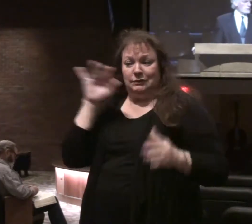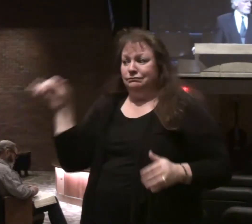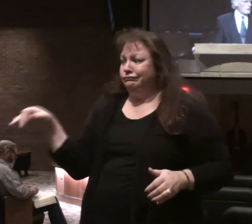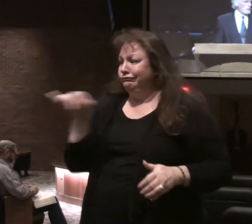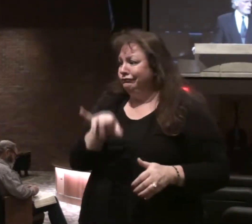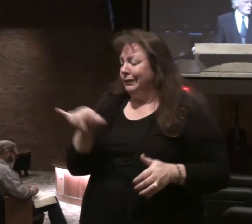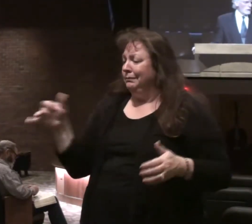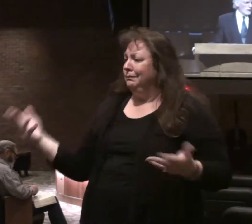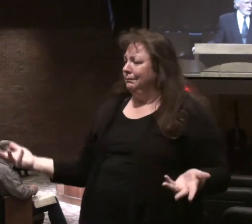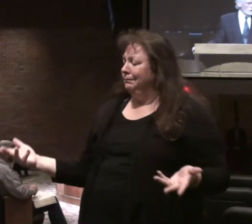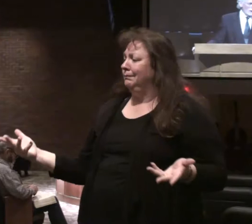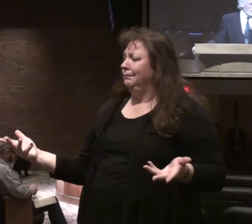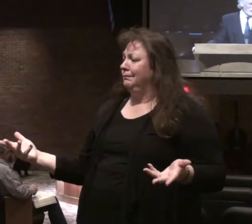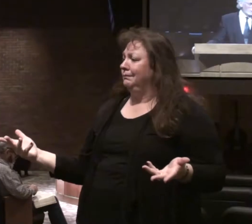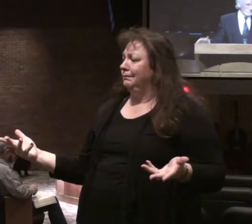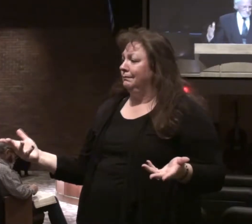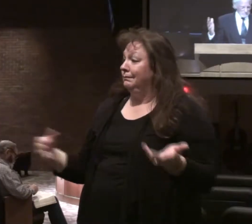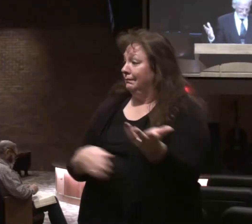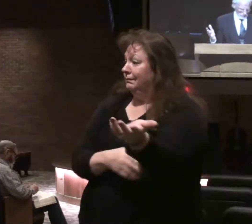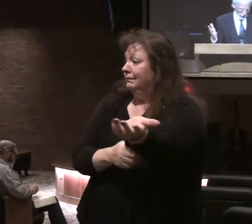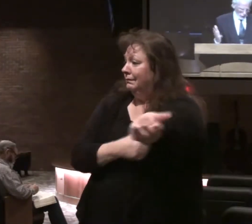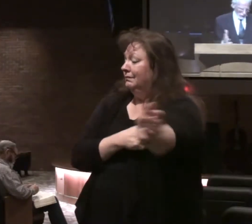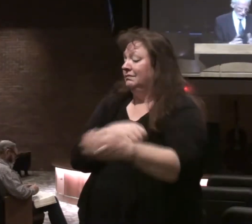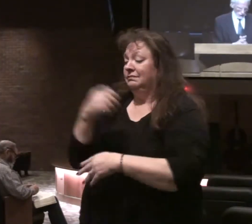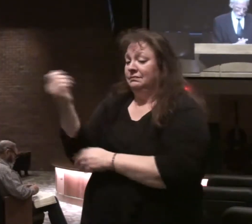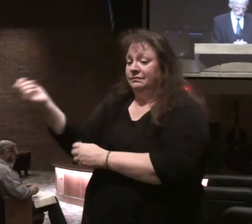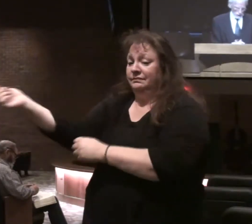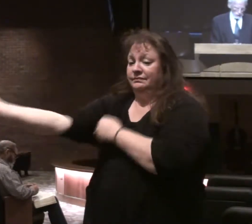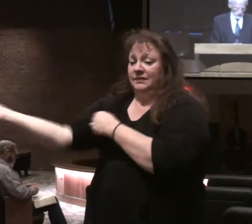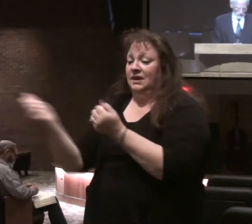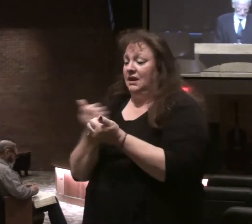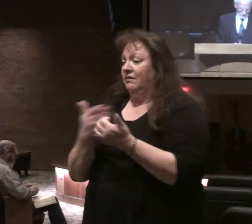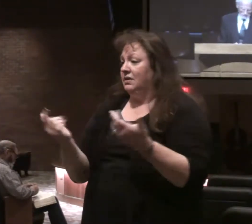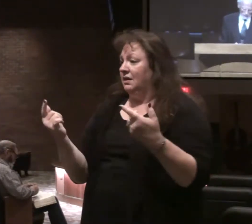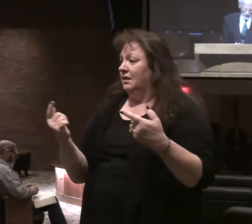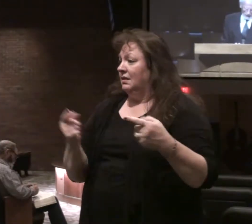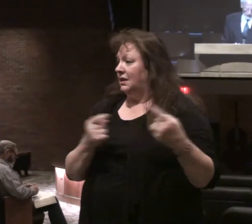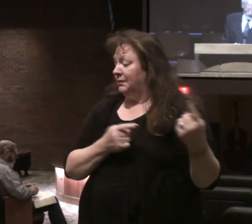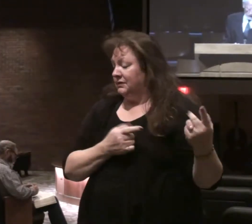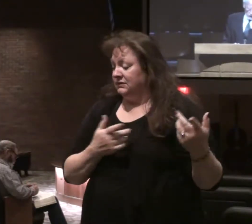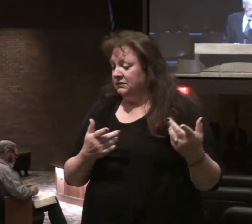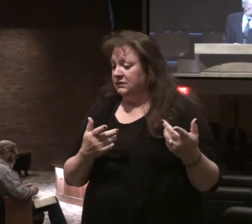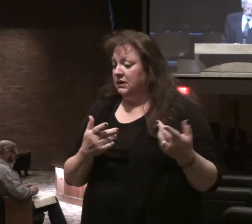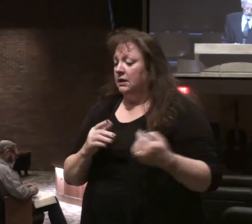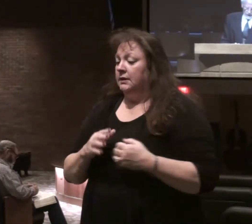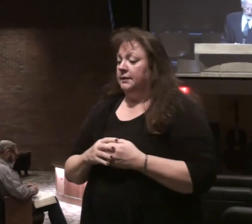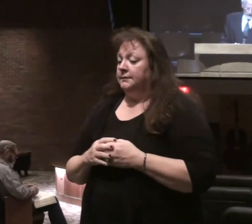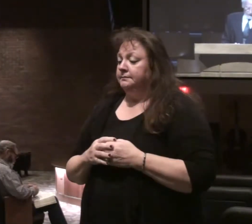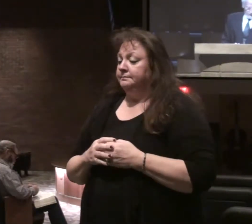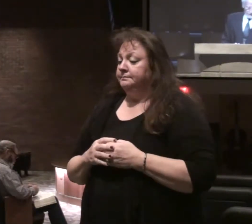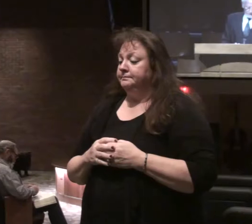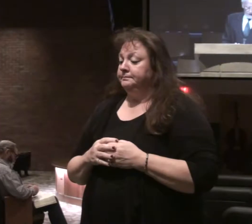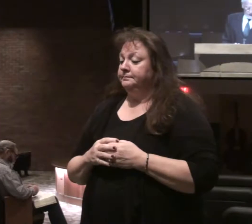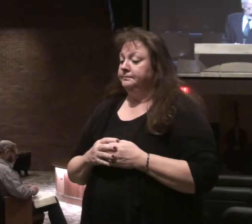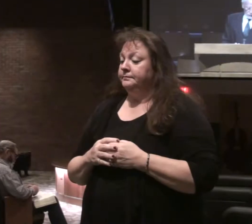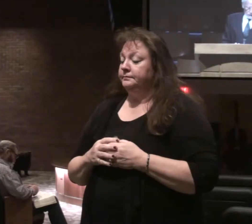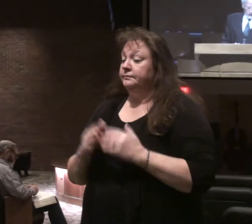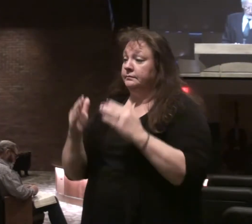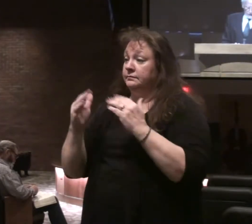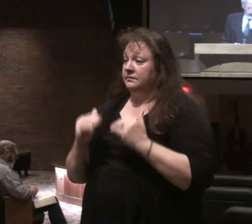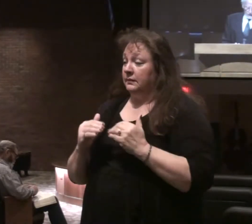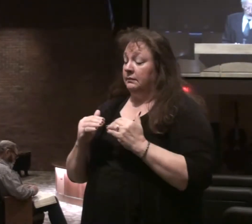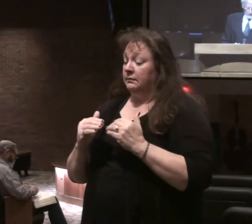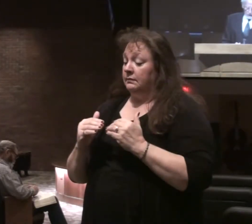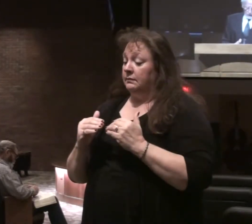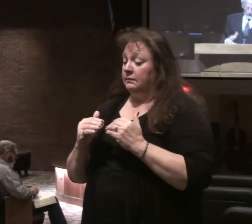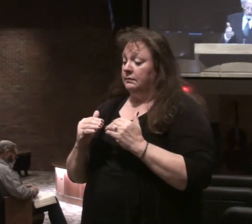experience with all that goes on. when you get down toward the